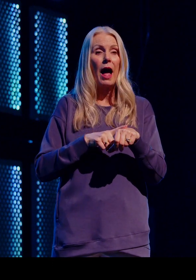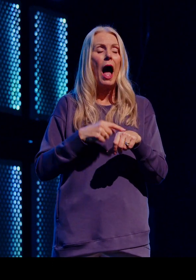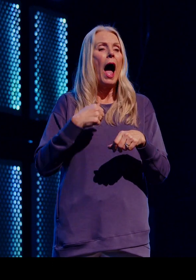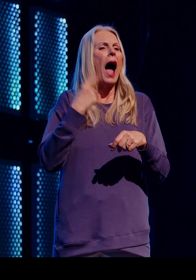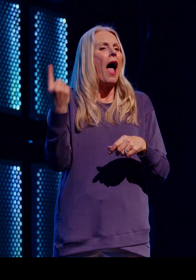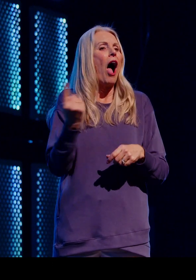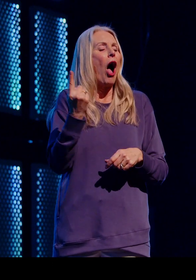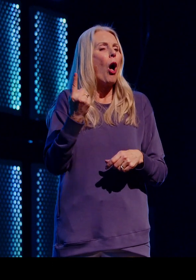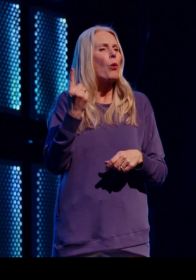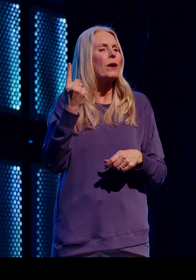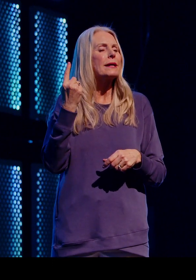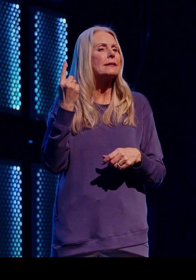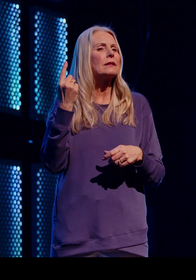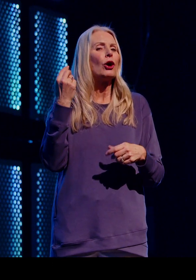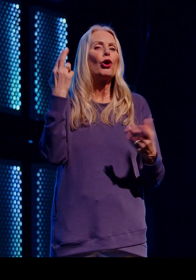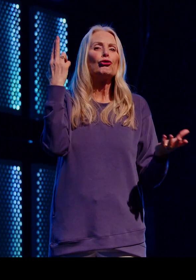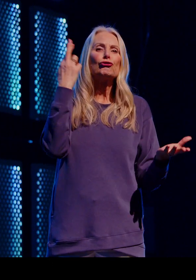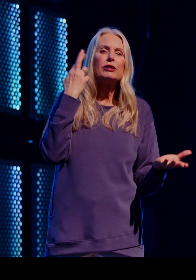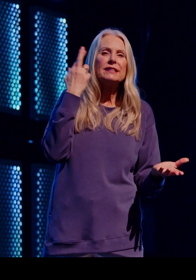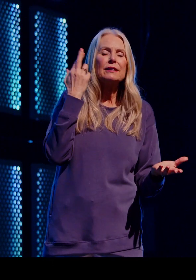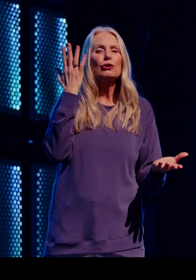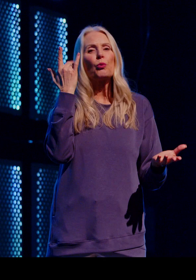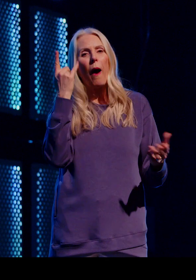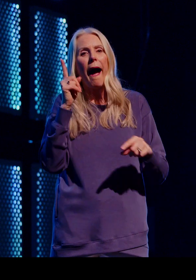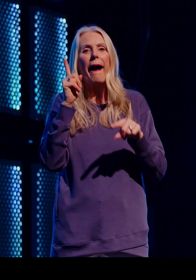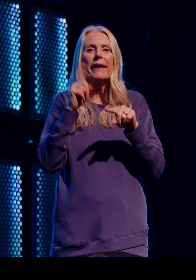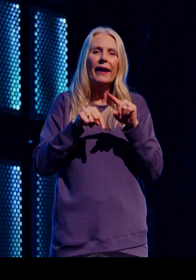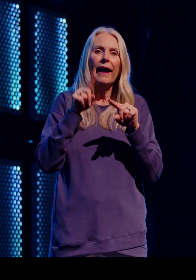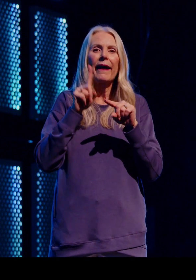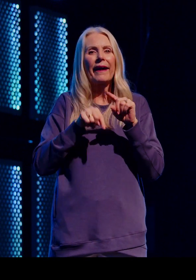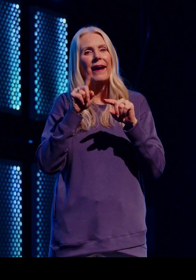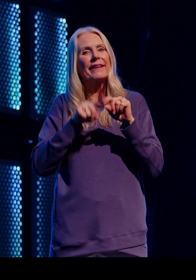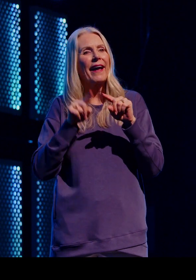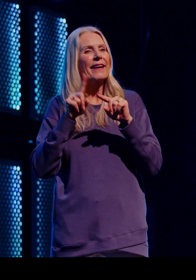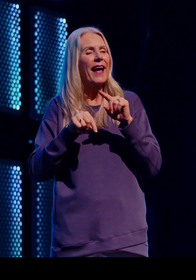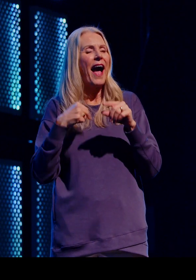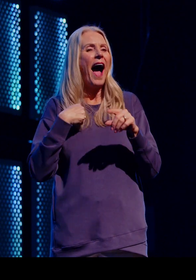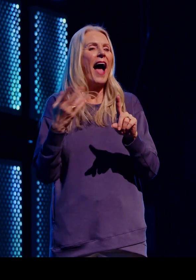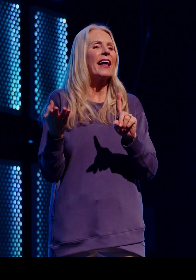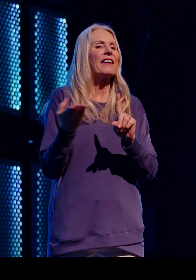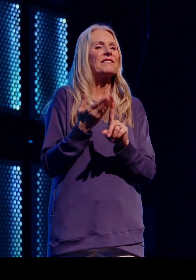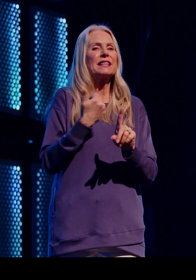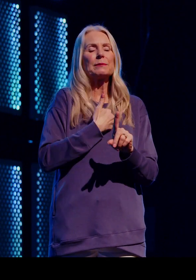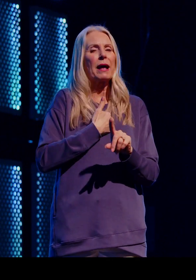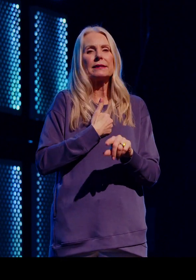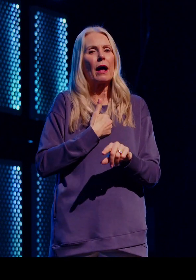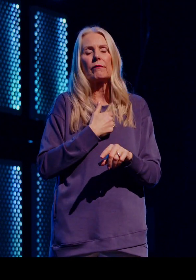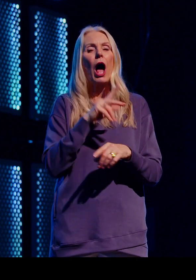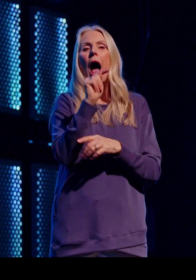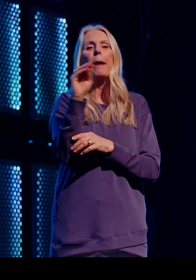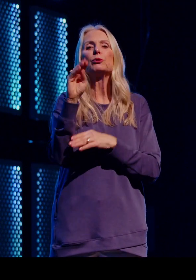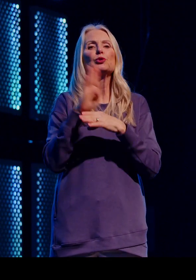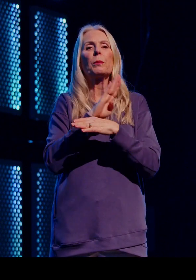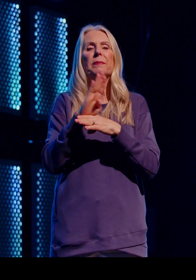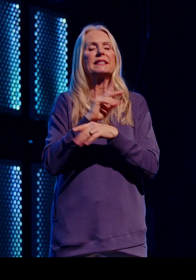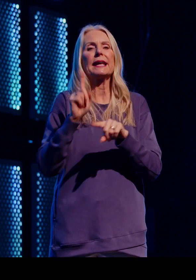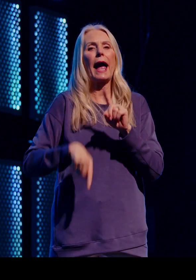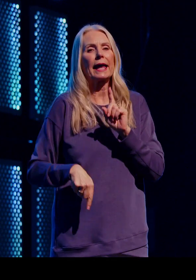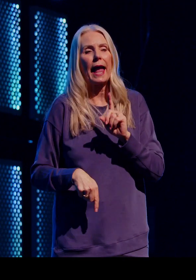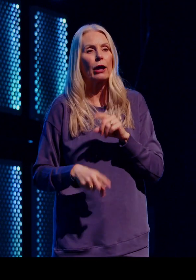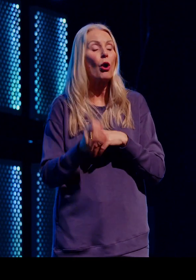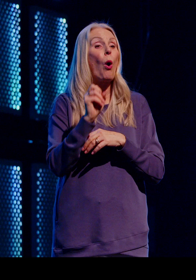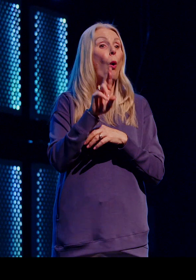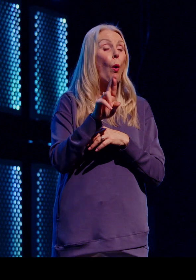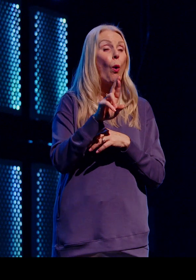always had reasons not to go. I think, I would convince myself that I was too busy or I couldn't take a week. Or for